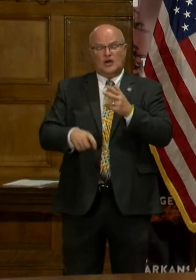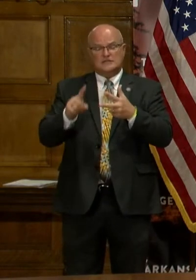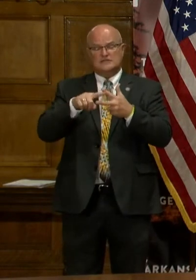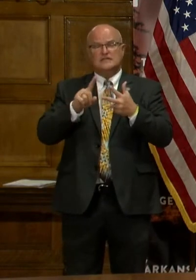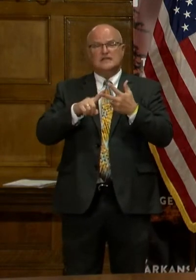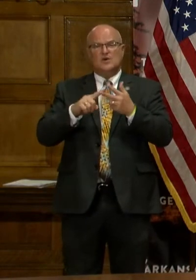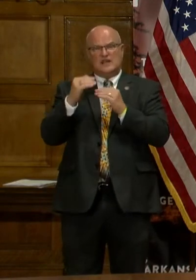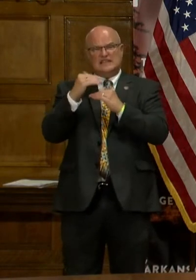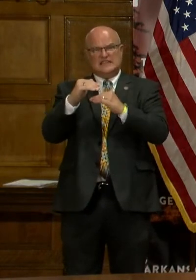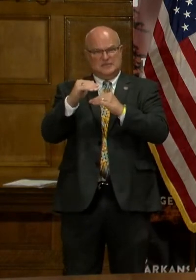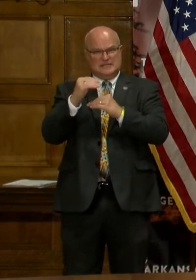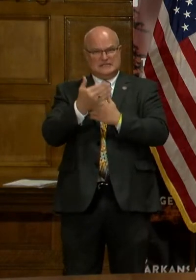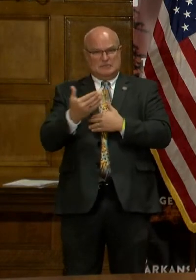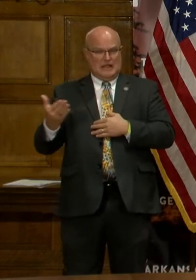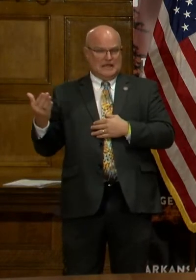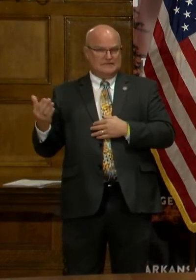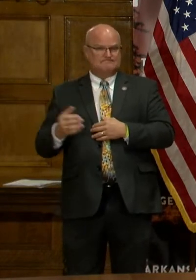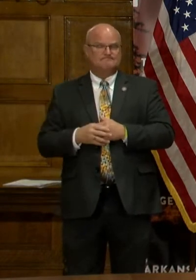a limited supply?